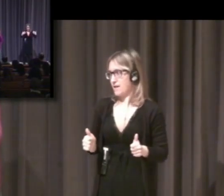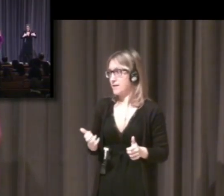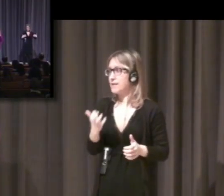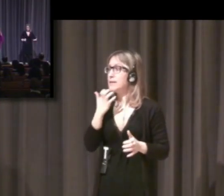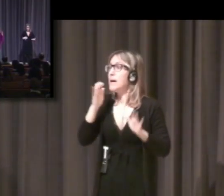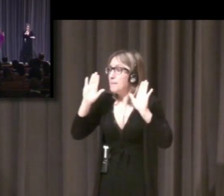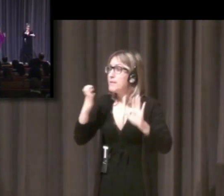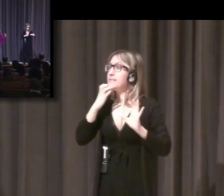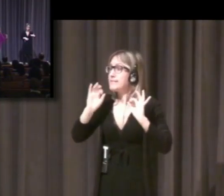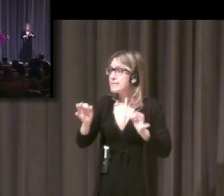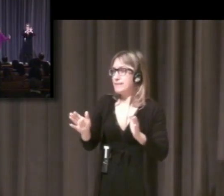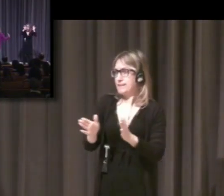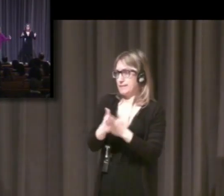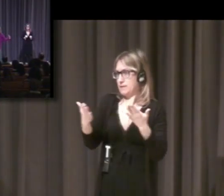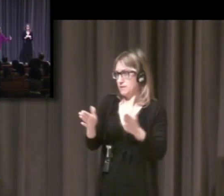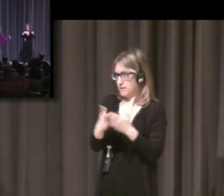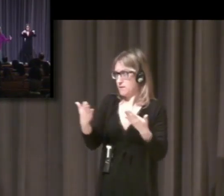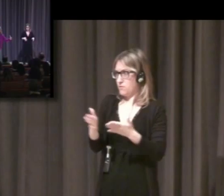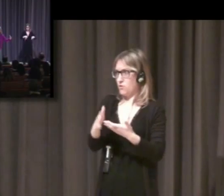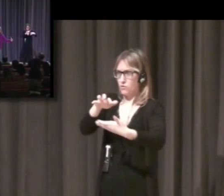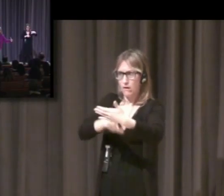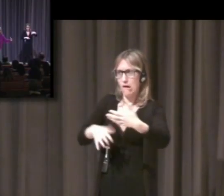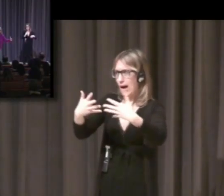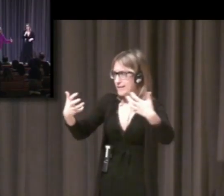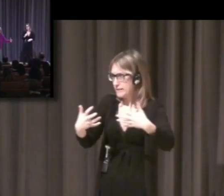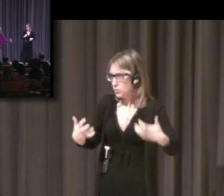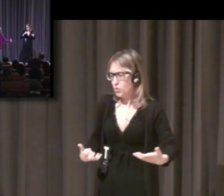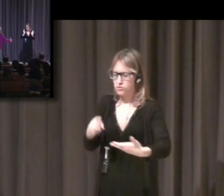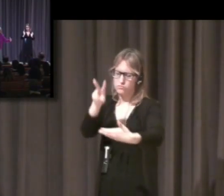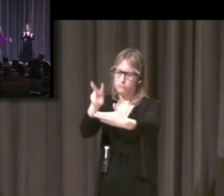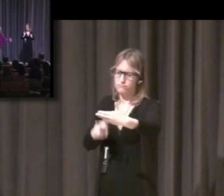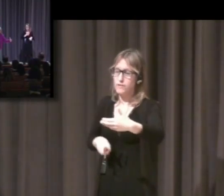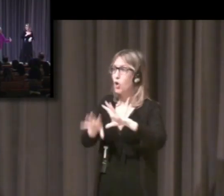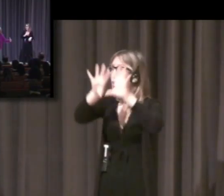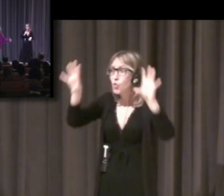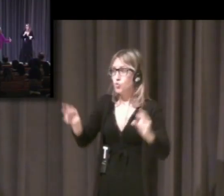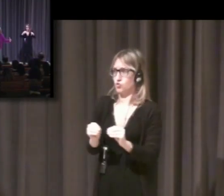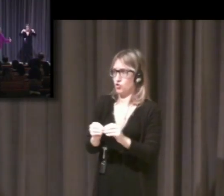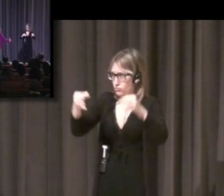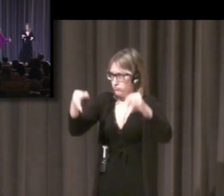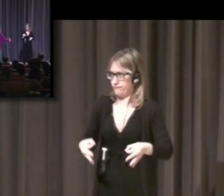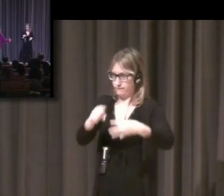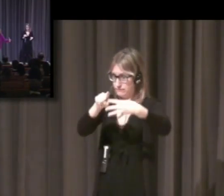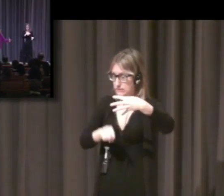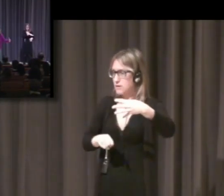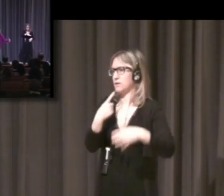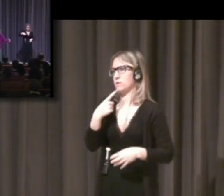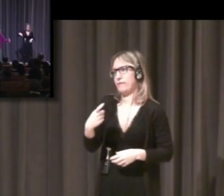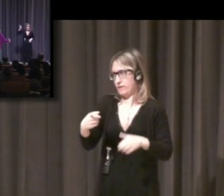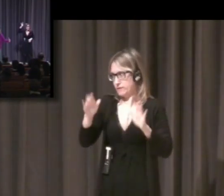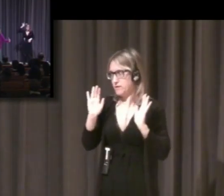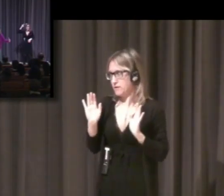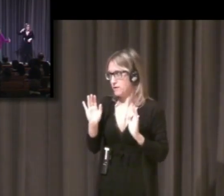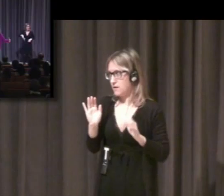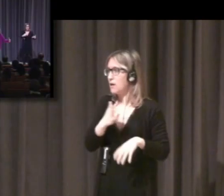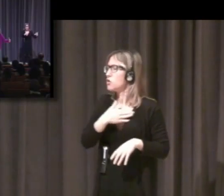I'm saying is that 60% of the children who get cochlear implants are not getting